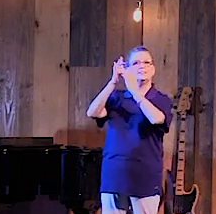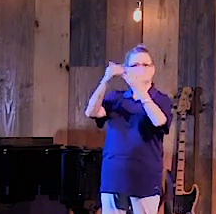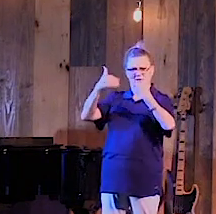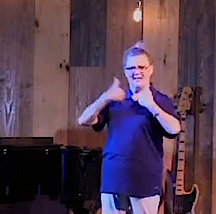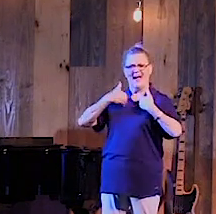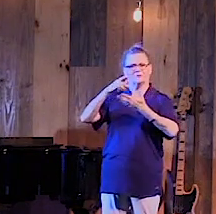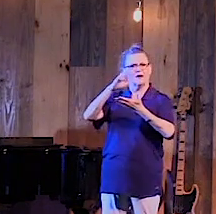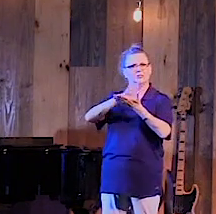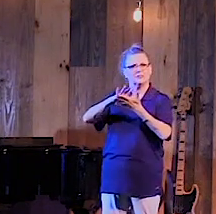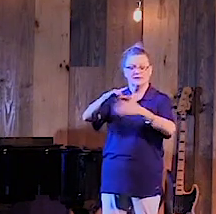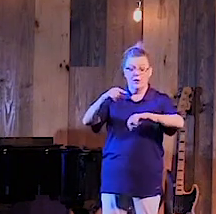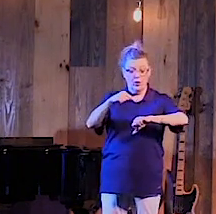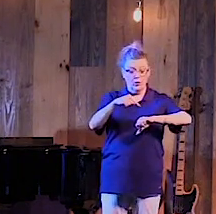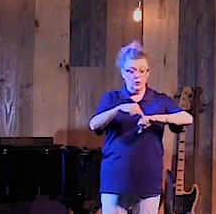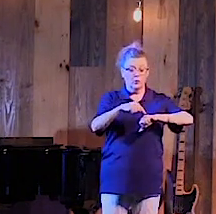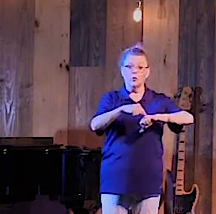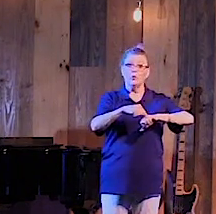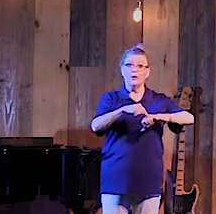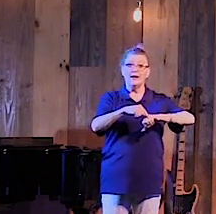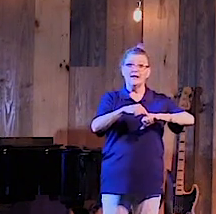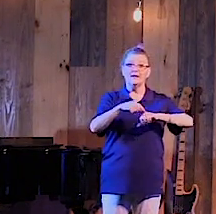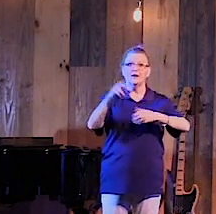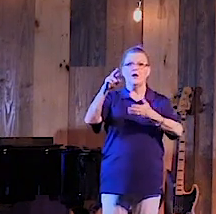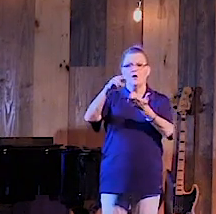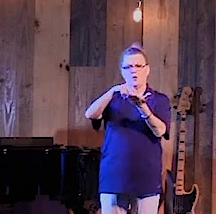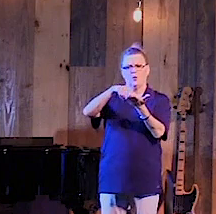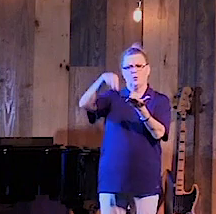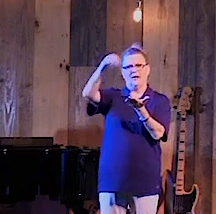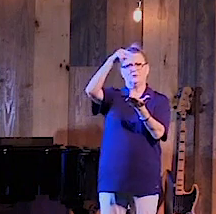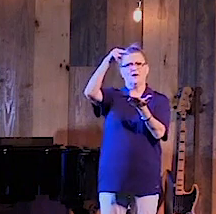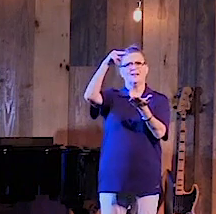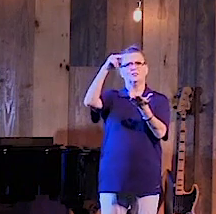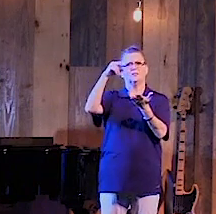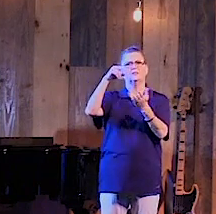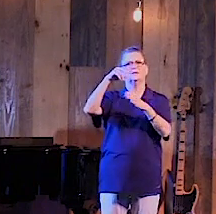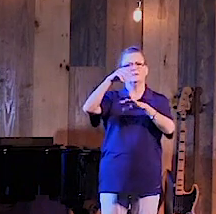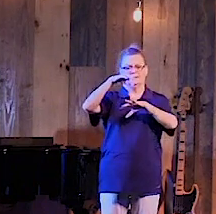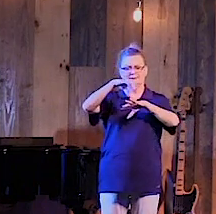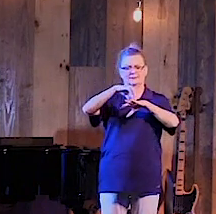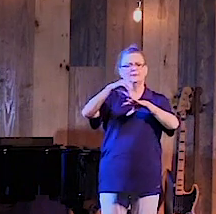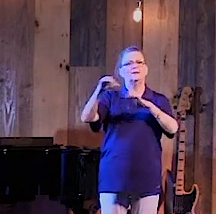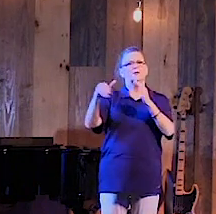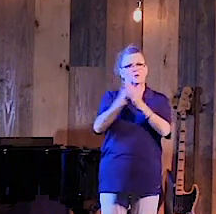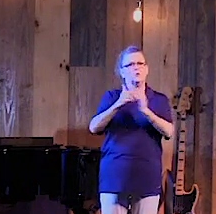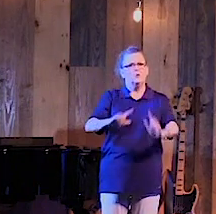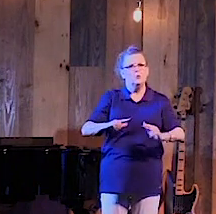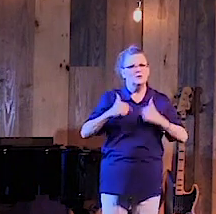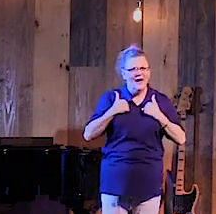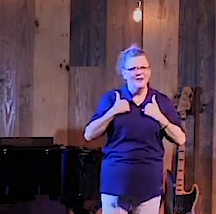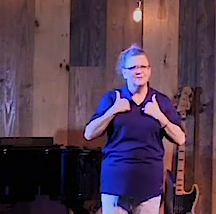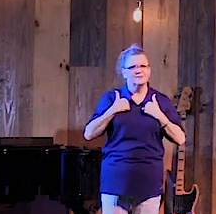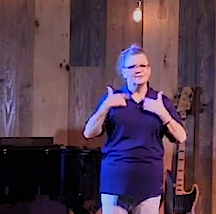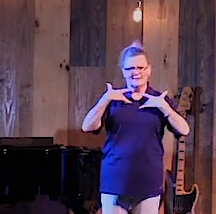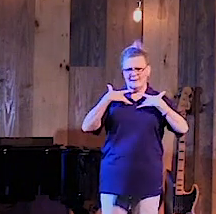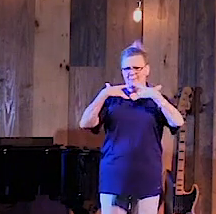ring? The resurrection is where he gave us the ring of new life, the authority and the power to overcome sin and